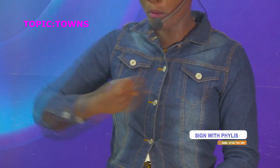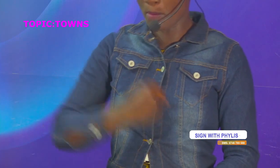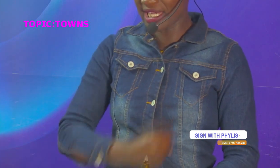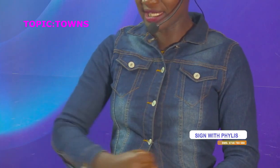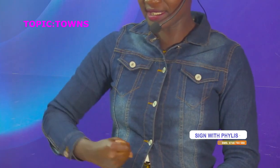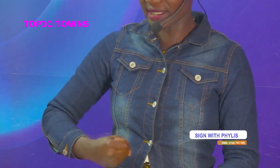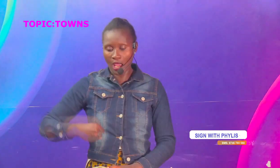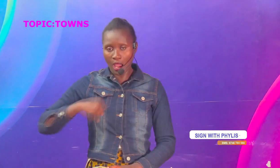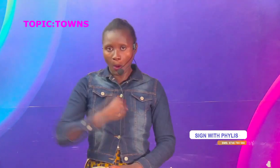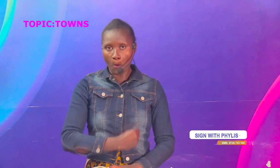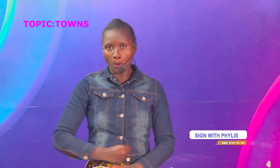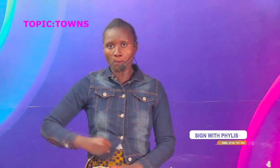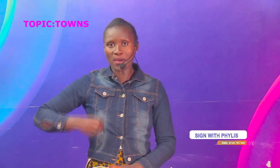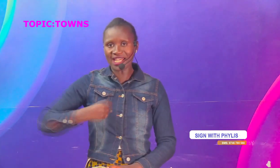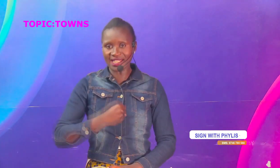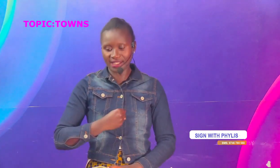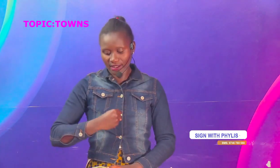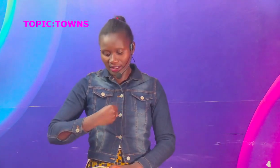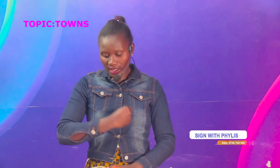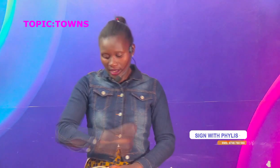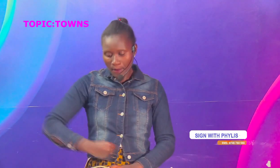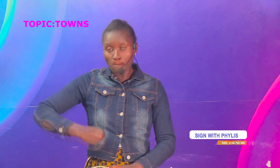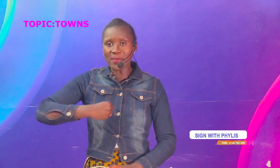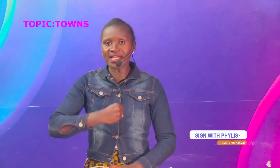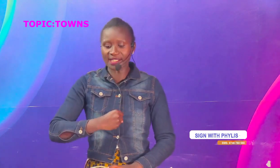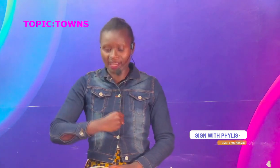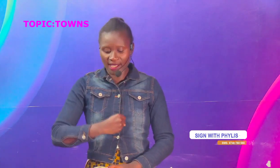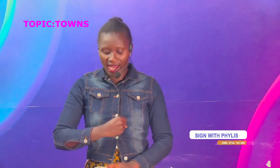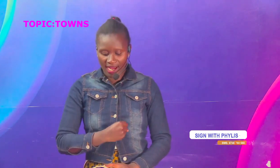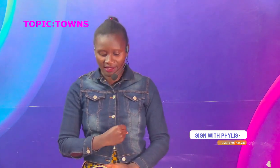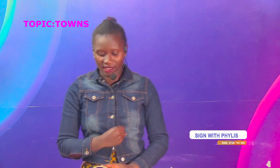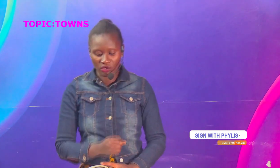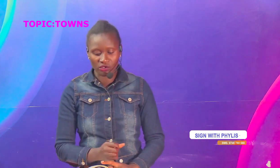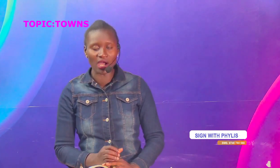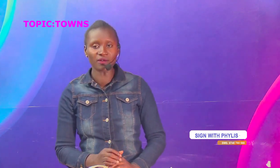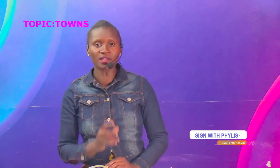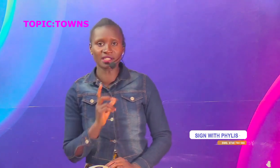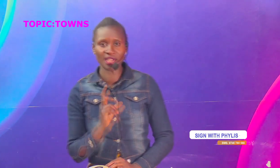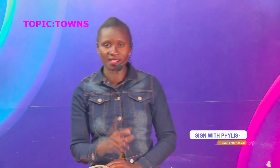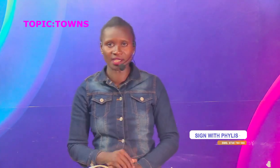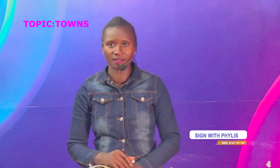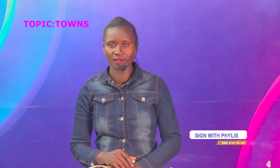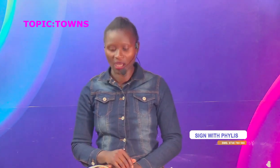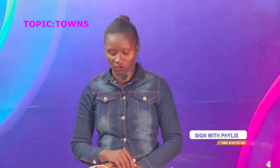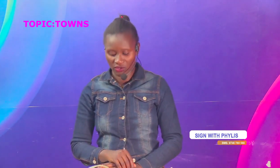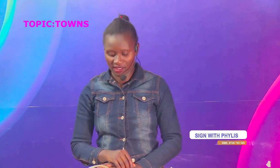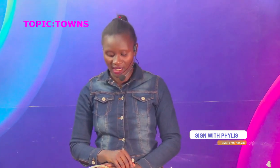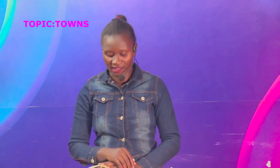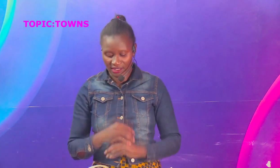Malindi. Malindi. Malindi. And then also have Taita. How do we sign